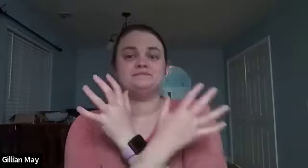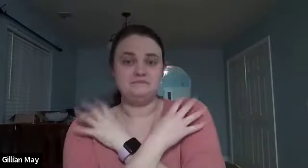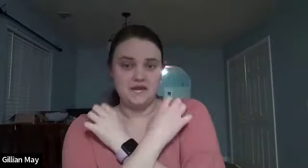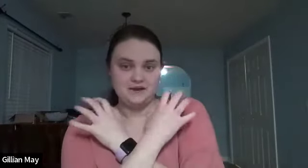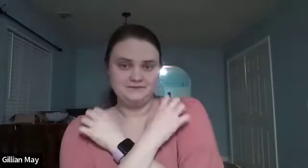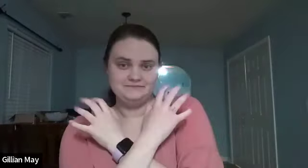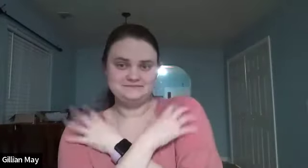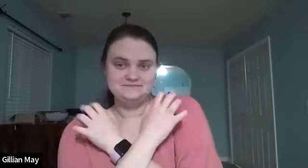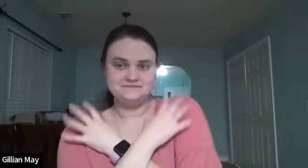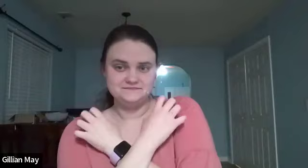bear.